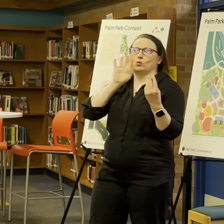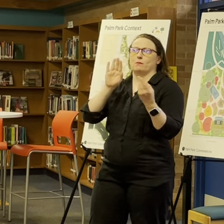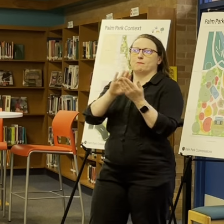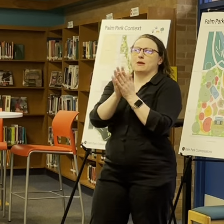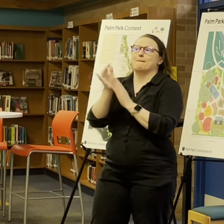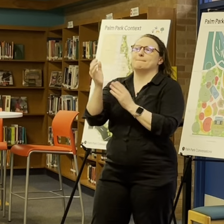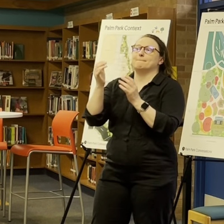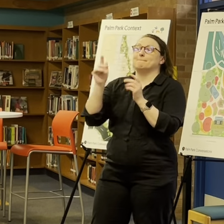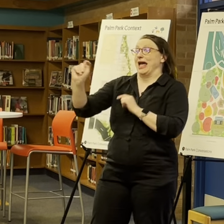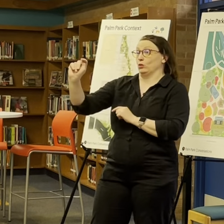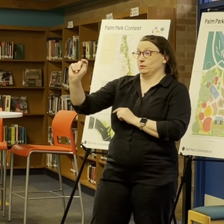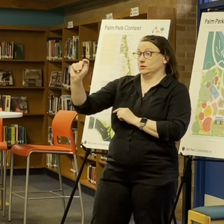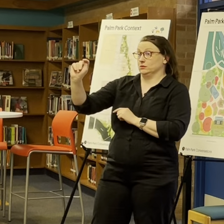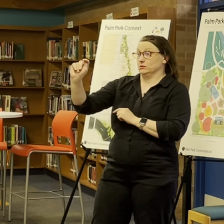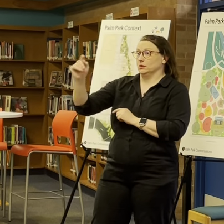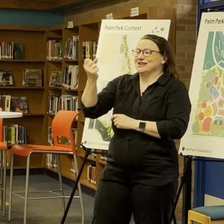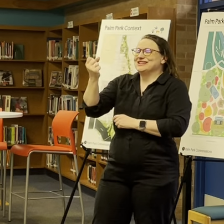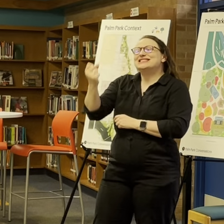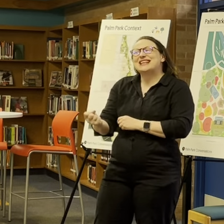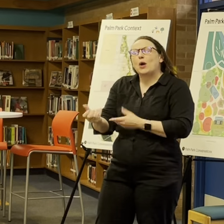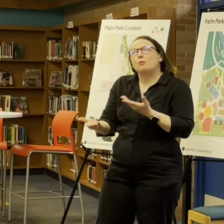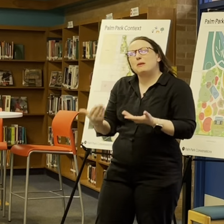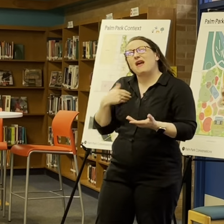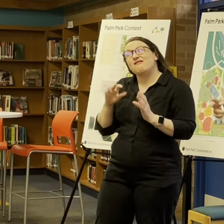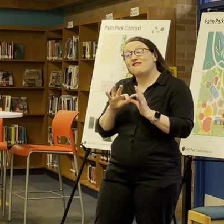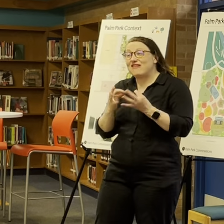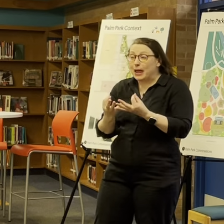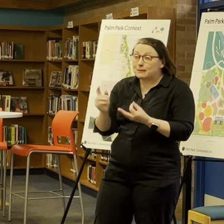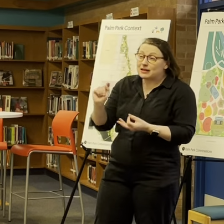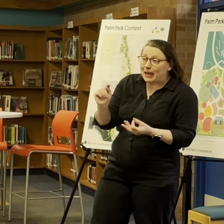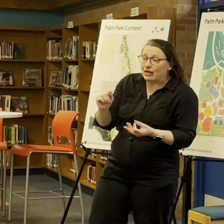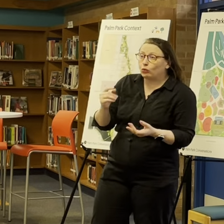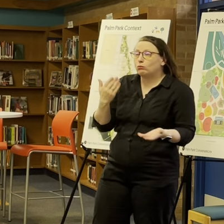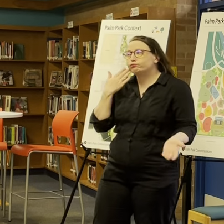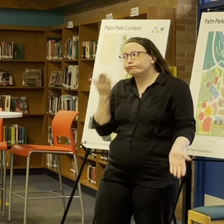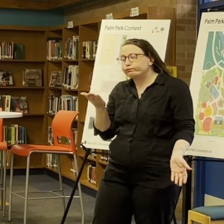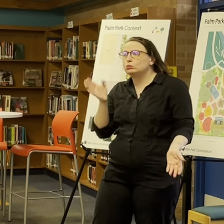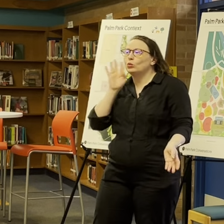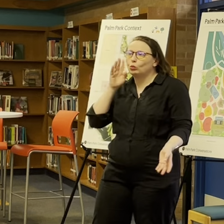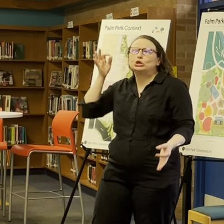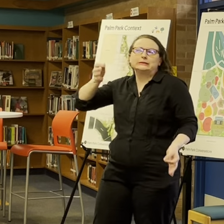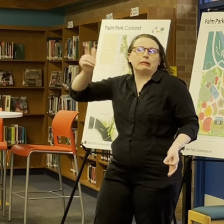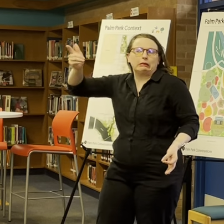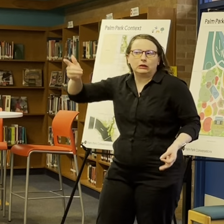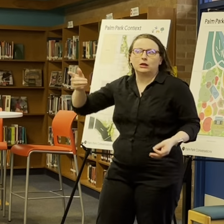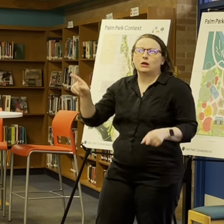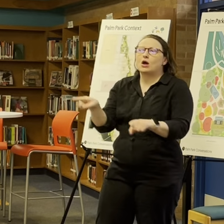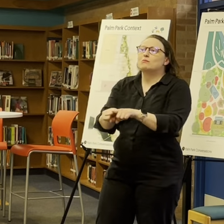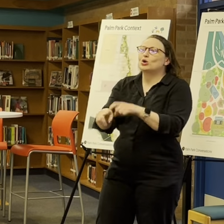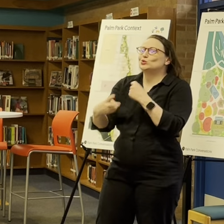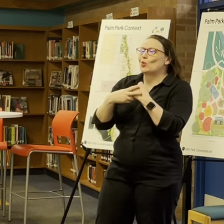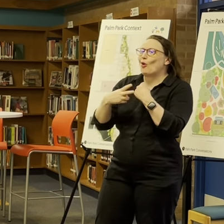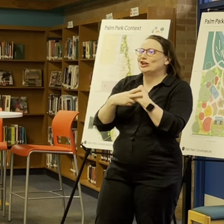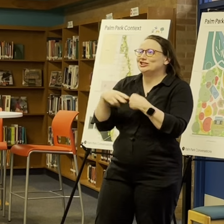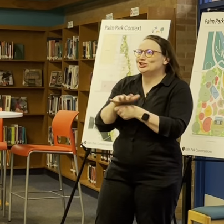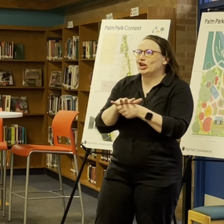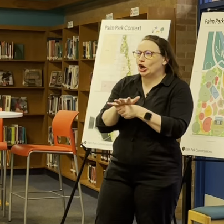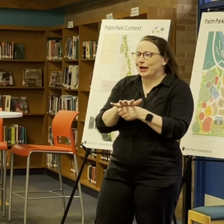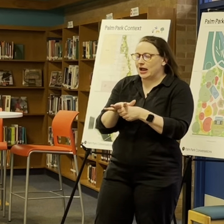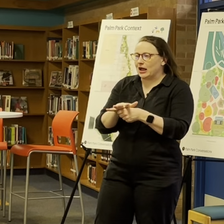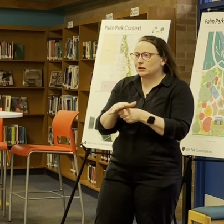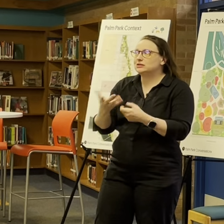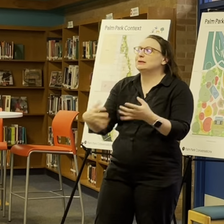south, there'd be another bathroom, maybe family, we don't know yet. We'll think more about that, but also some storage space. It's always important when you,